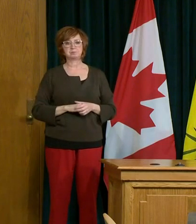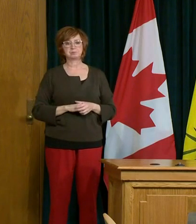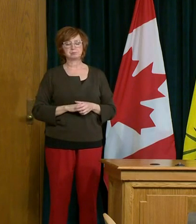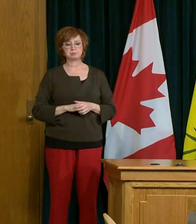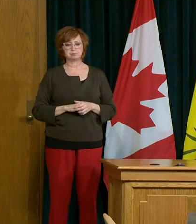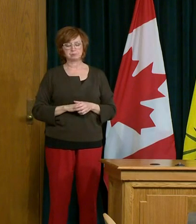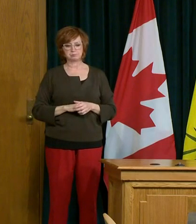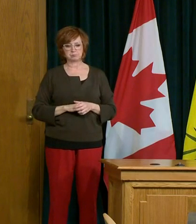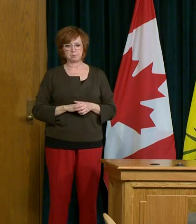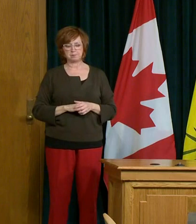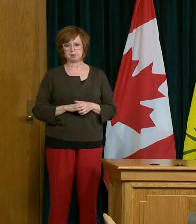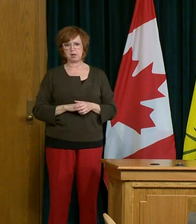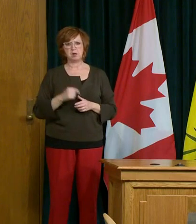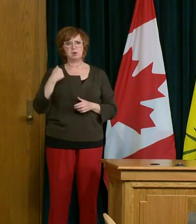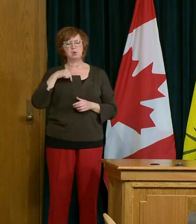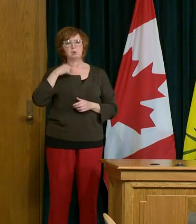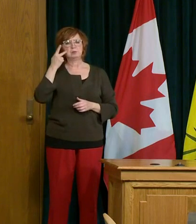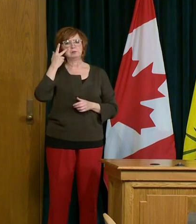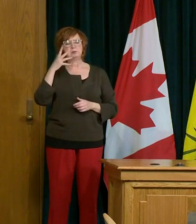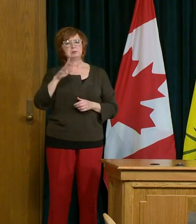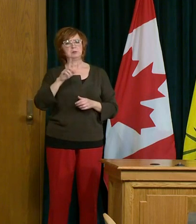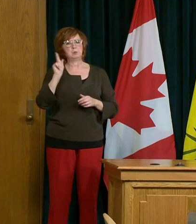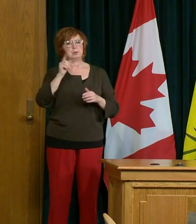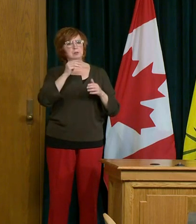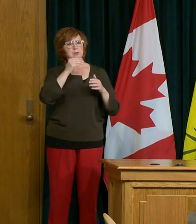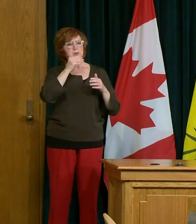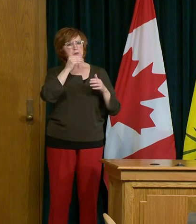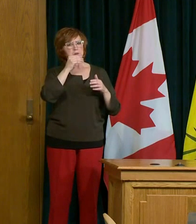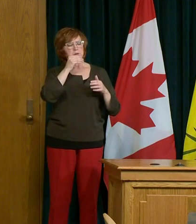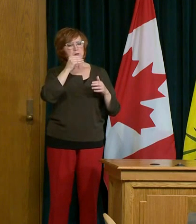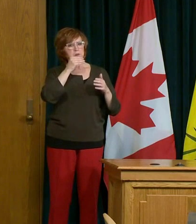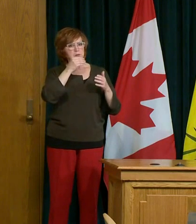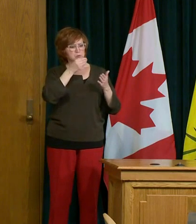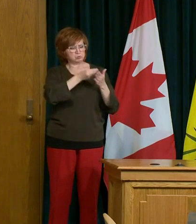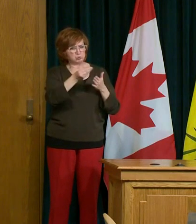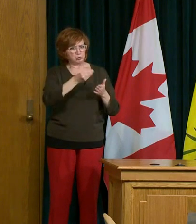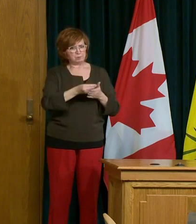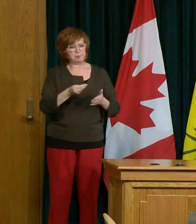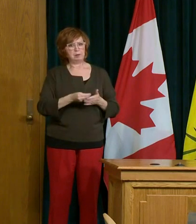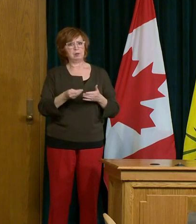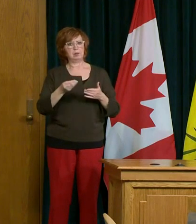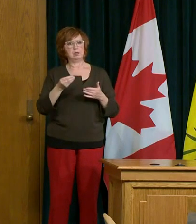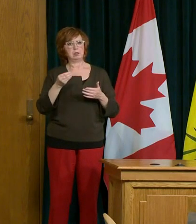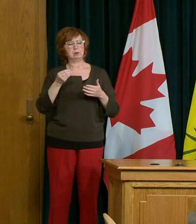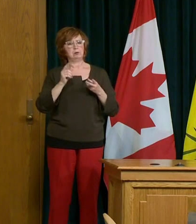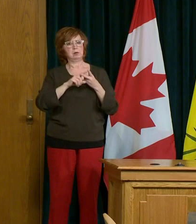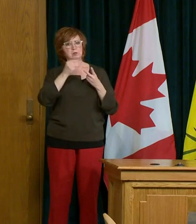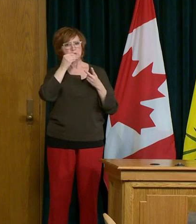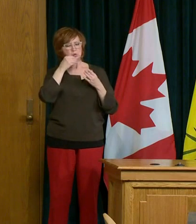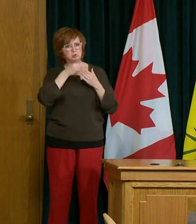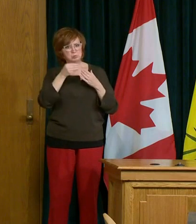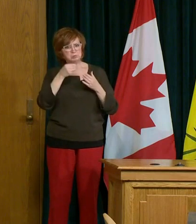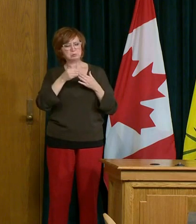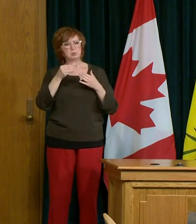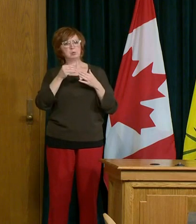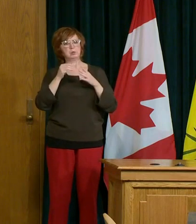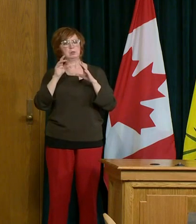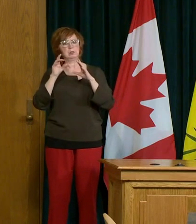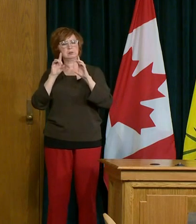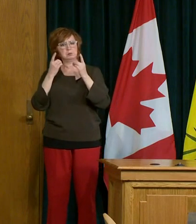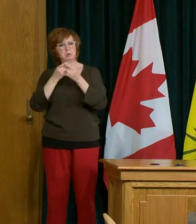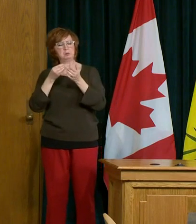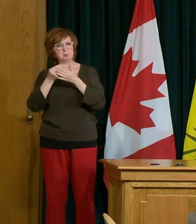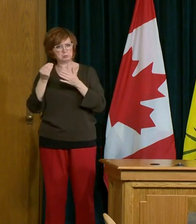commercial activity and retail activity is continuing in a very safe manner, and we have not really had any major issues so far in